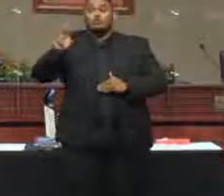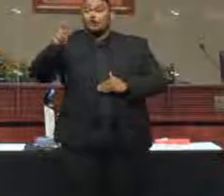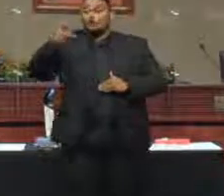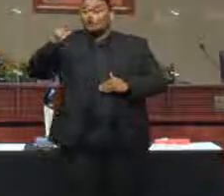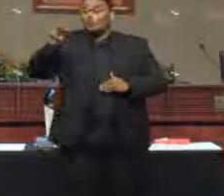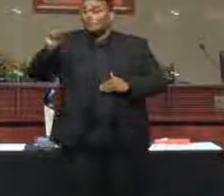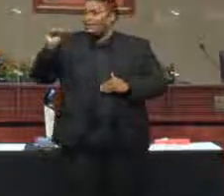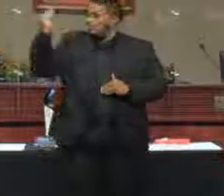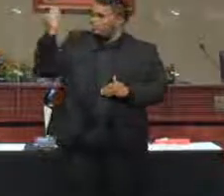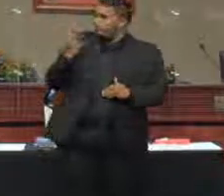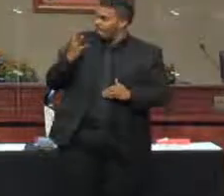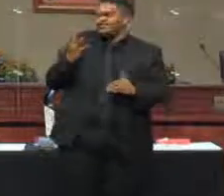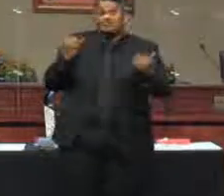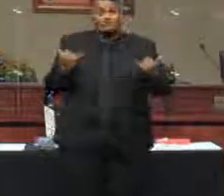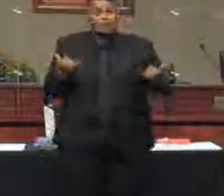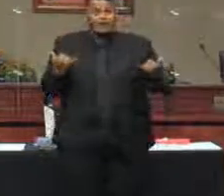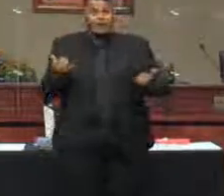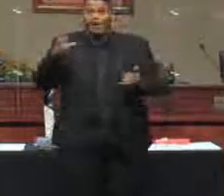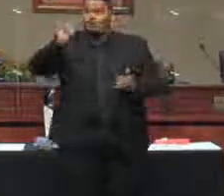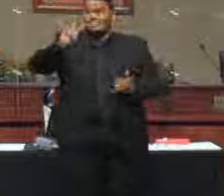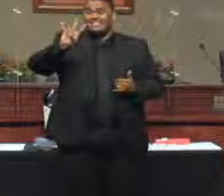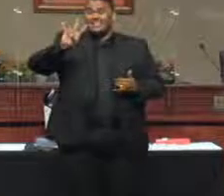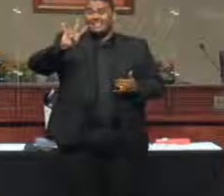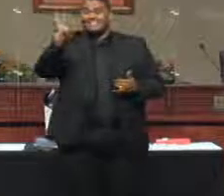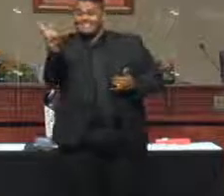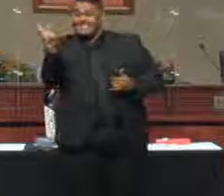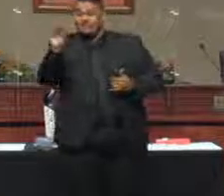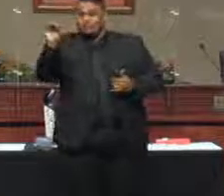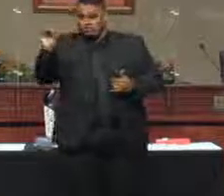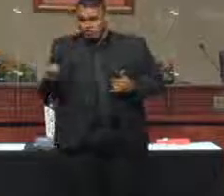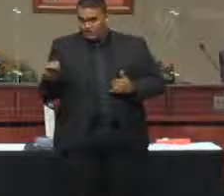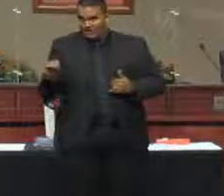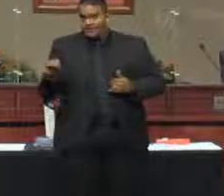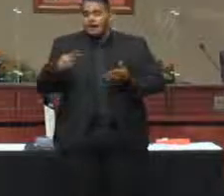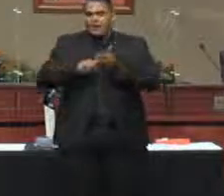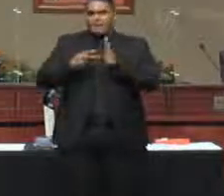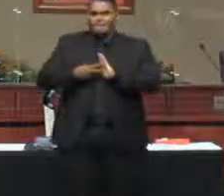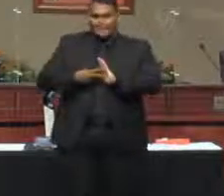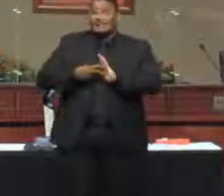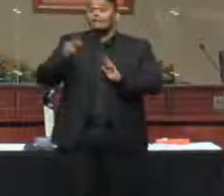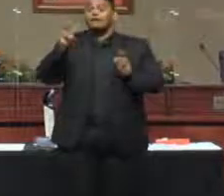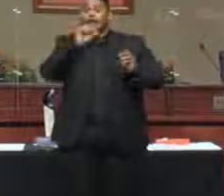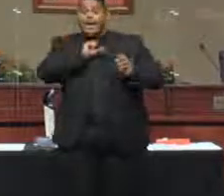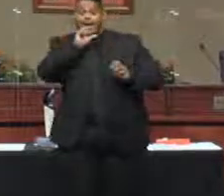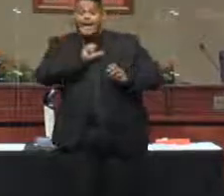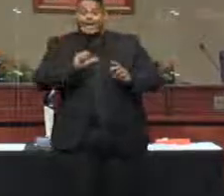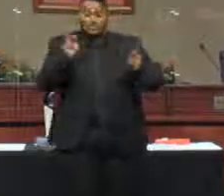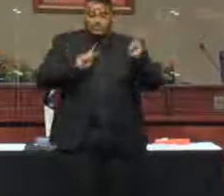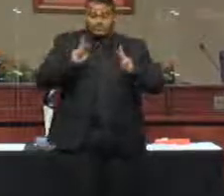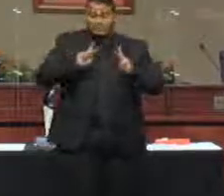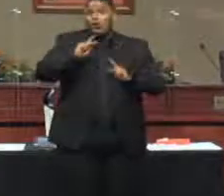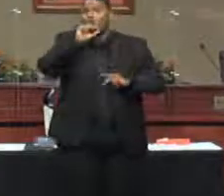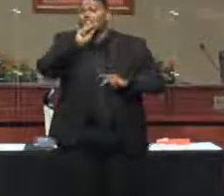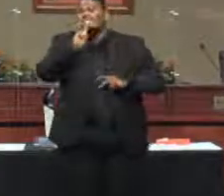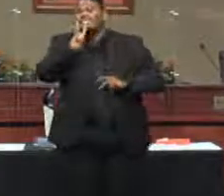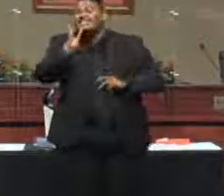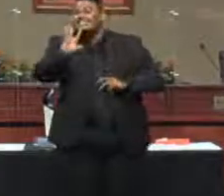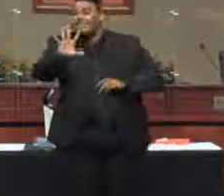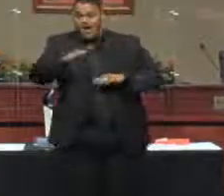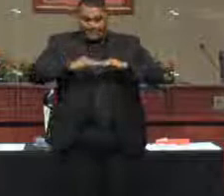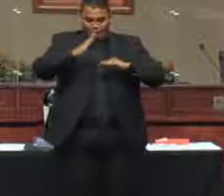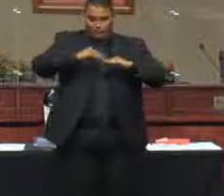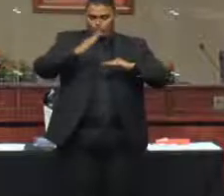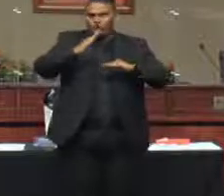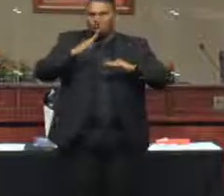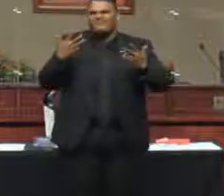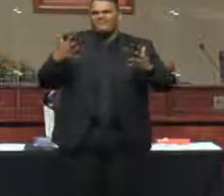76%. 3/4 of our population have had at least one shot who are 65 and older. That is very